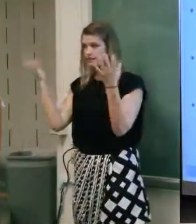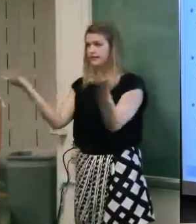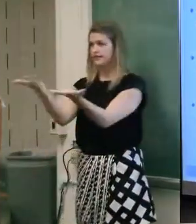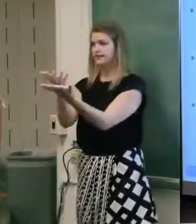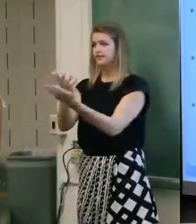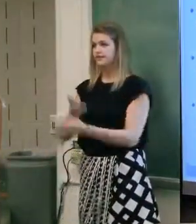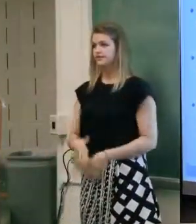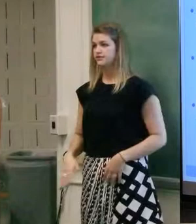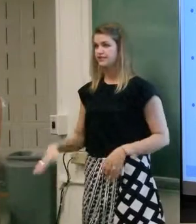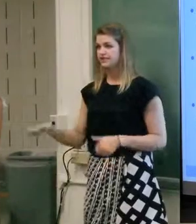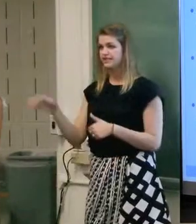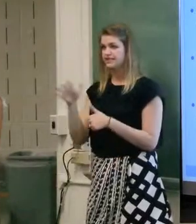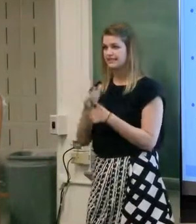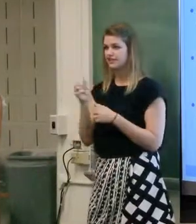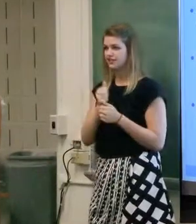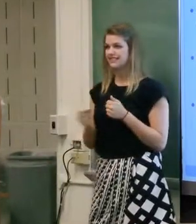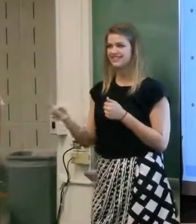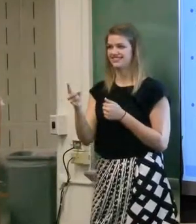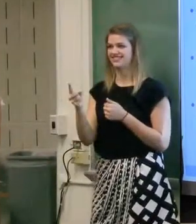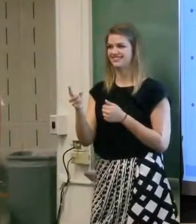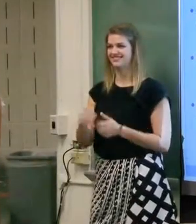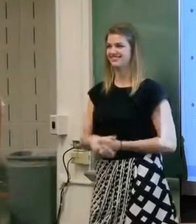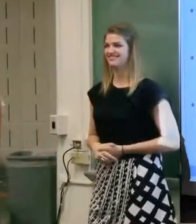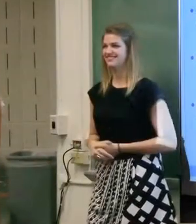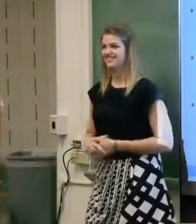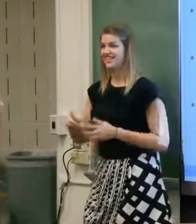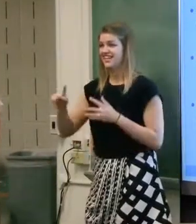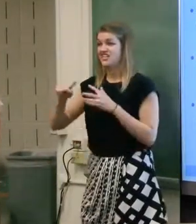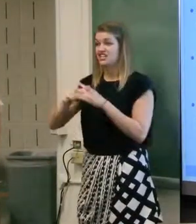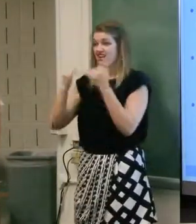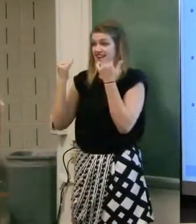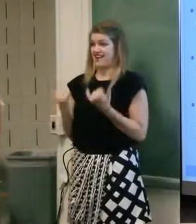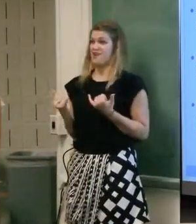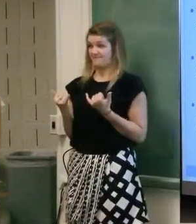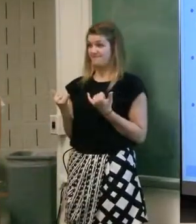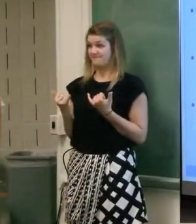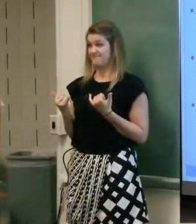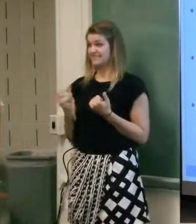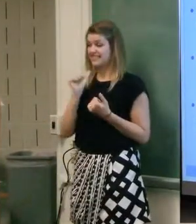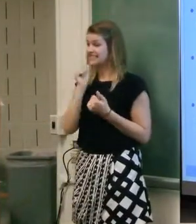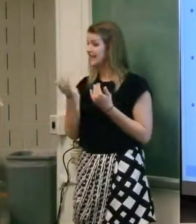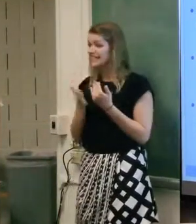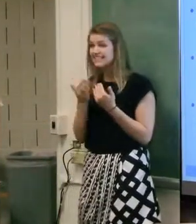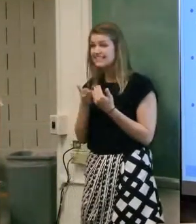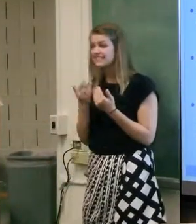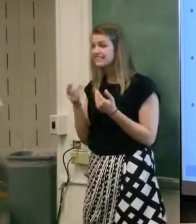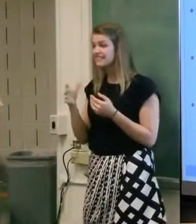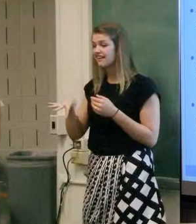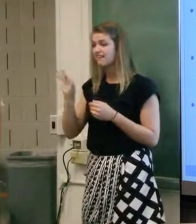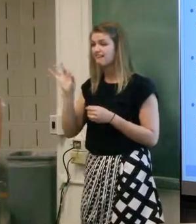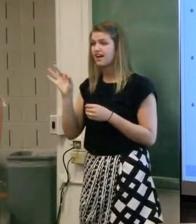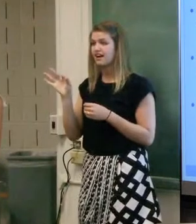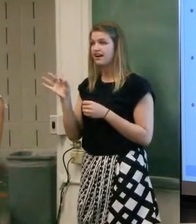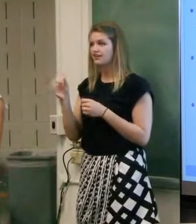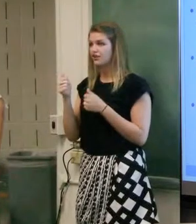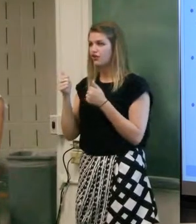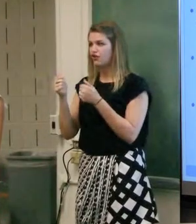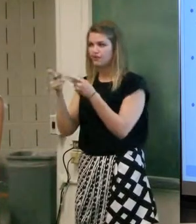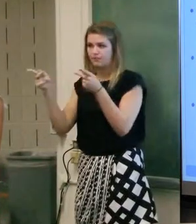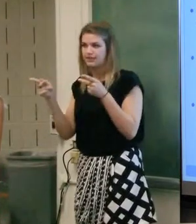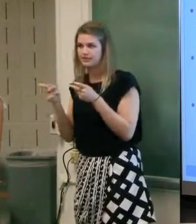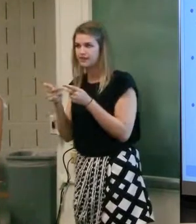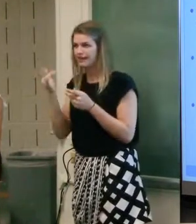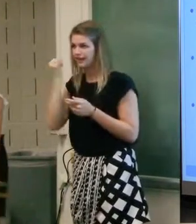Advice for you seniors next year. Start now. It's not easy to find a placement unless you have